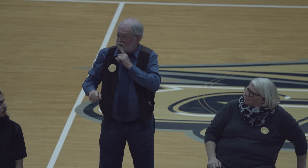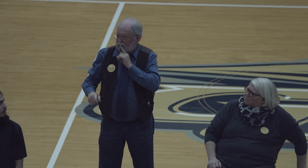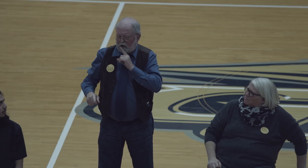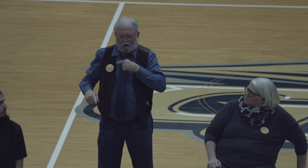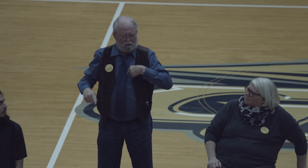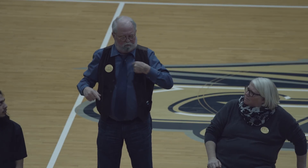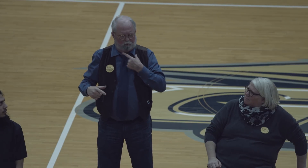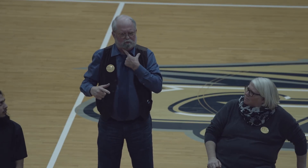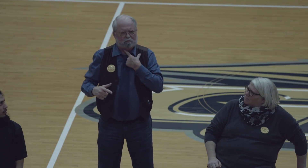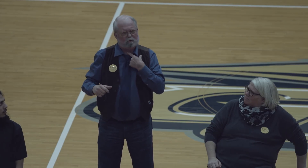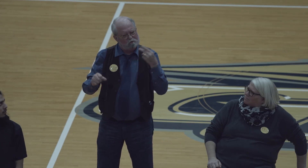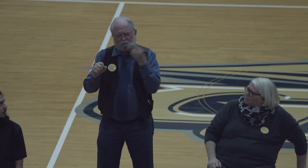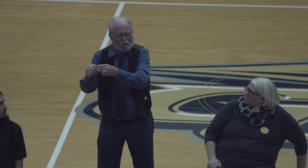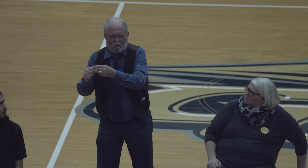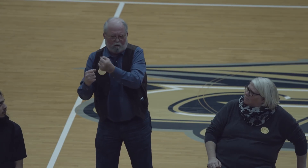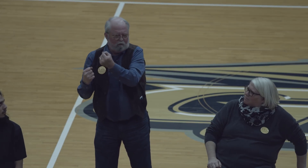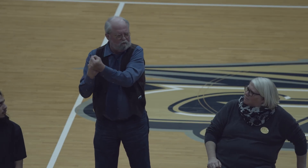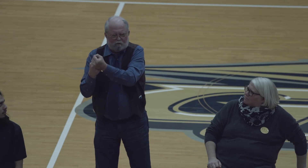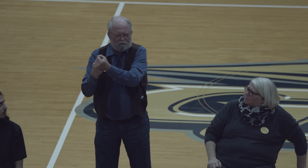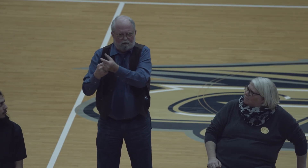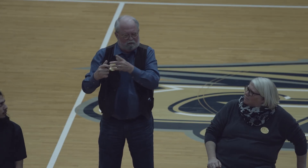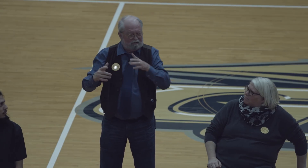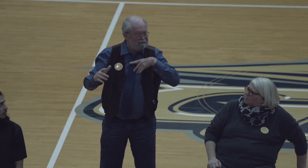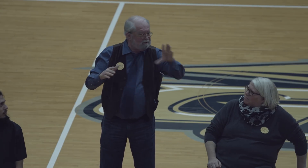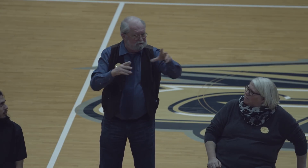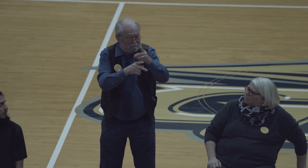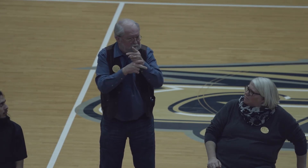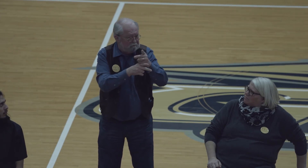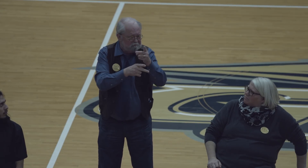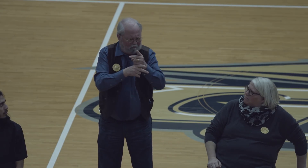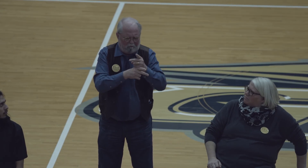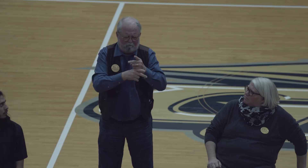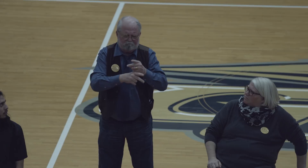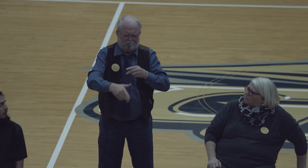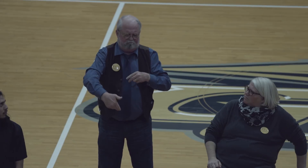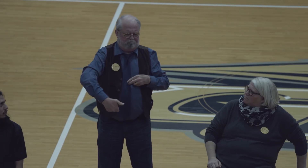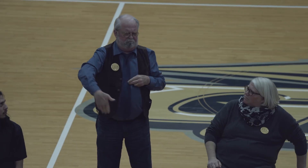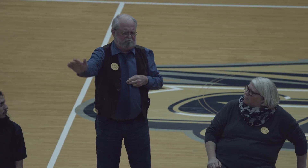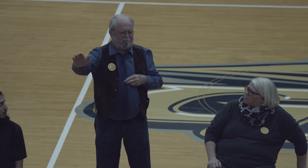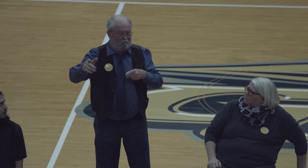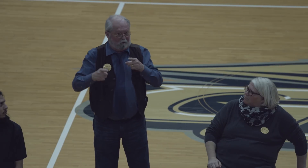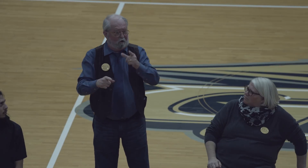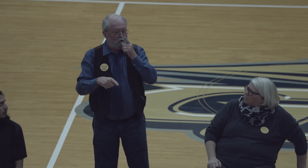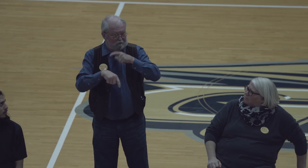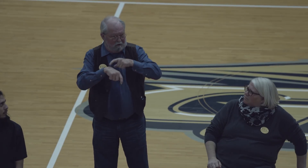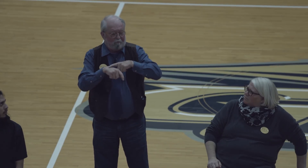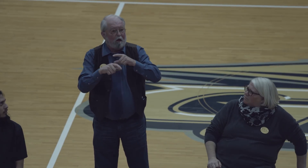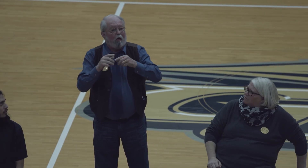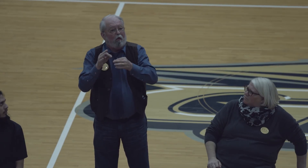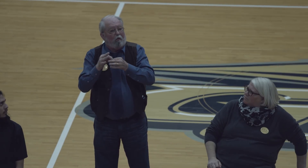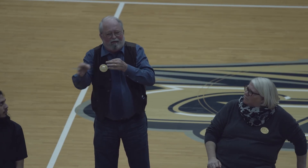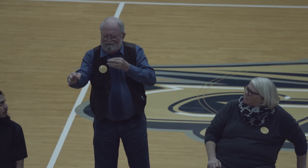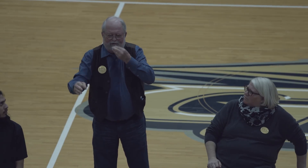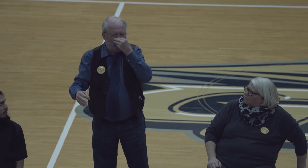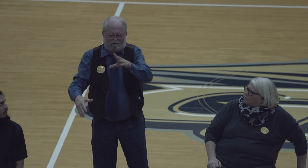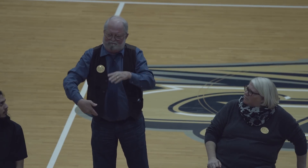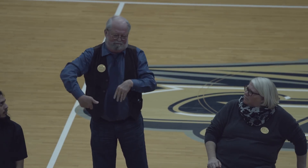Capitol right now, to the hotel. And so we decided to ask our supervisors if we could be released